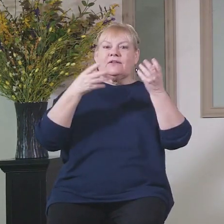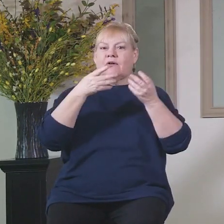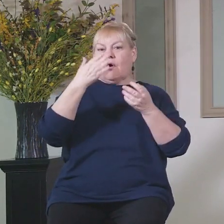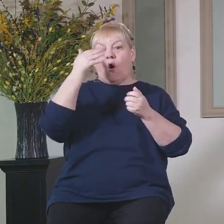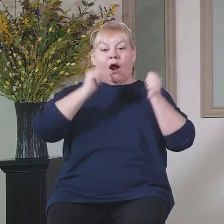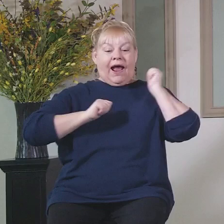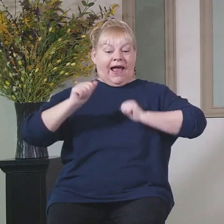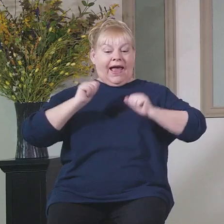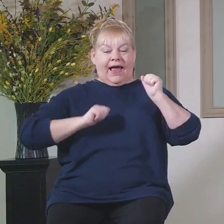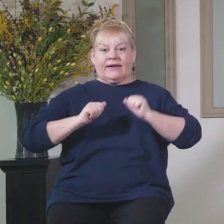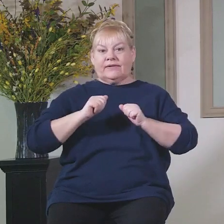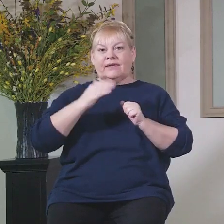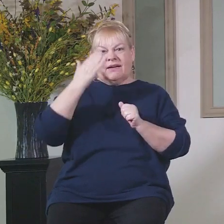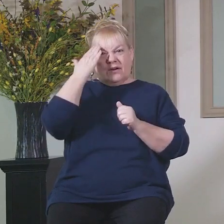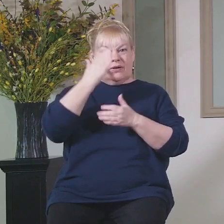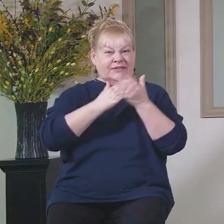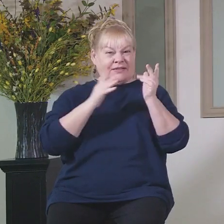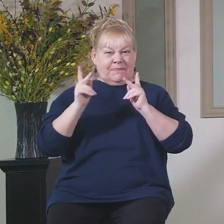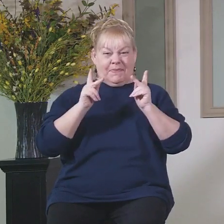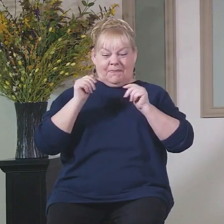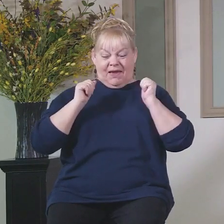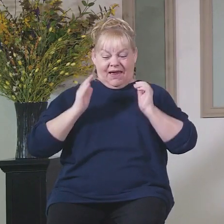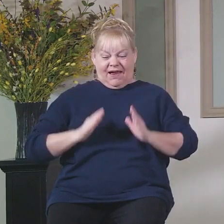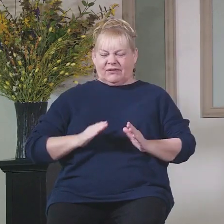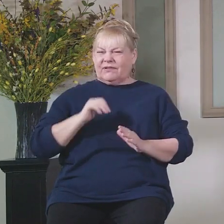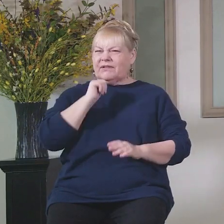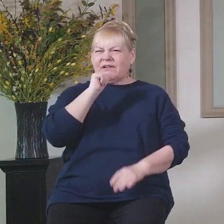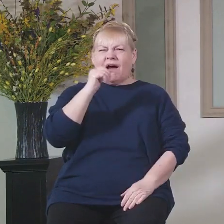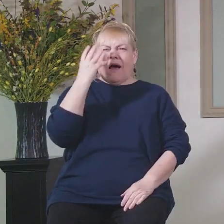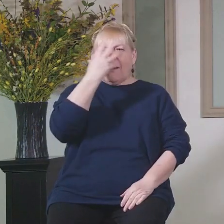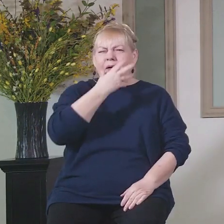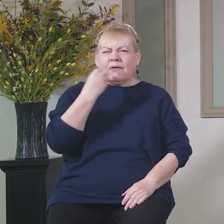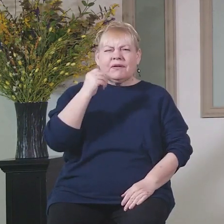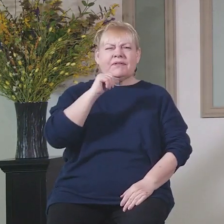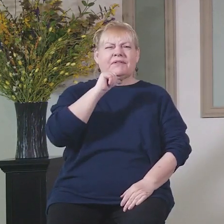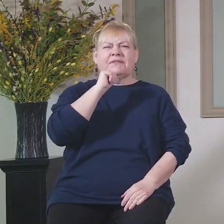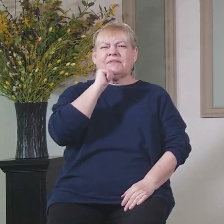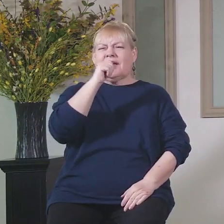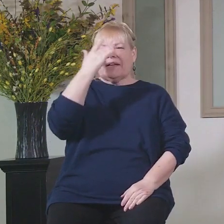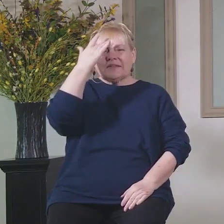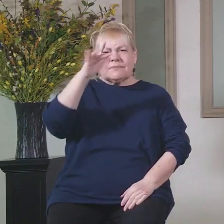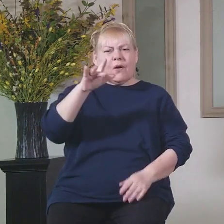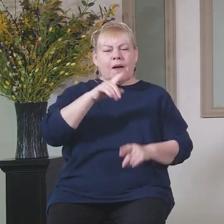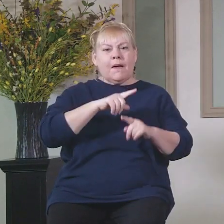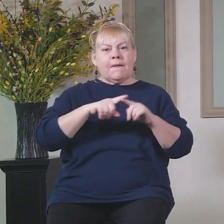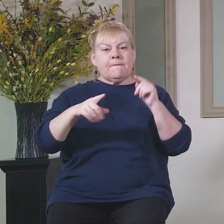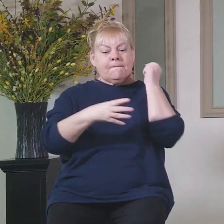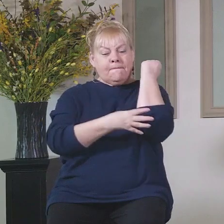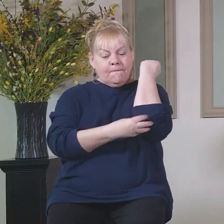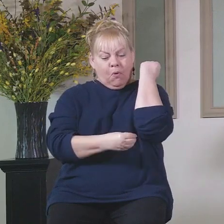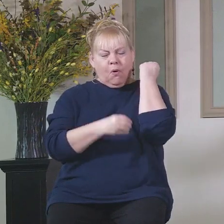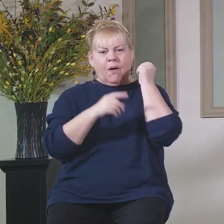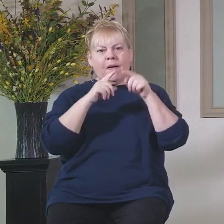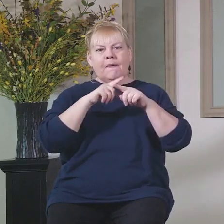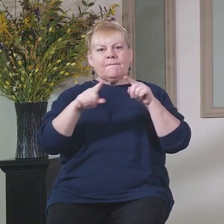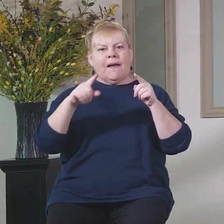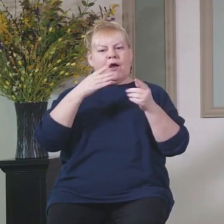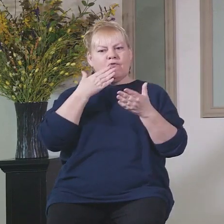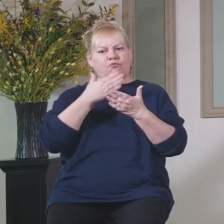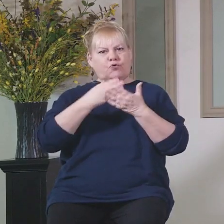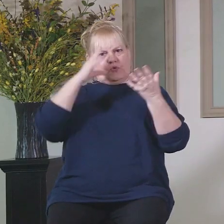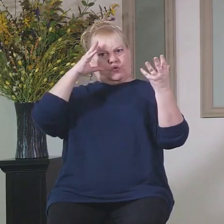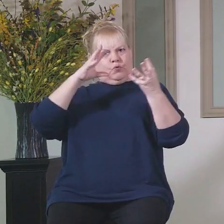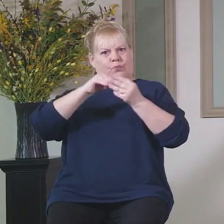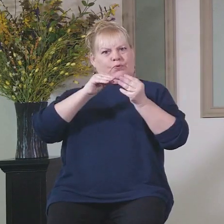who are really not all that good looking, really not all that smart, and they may have come from the poor side of town, but because they're really good at pretending to